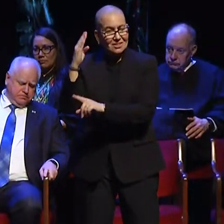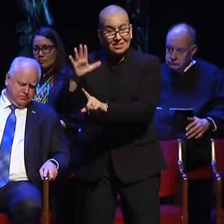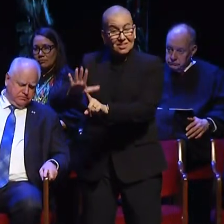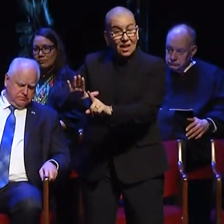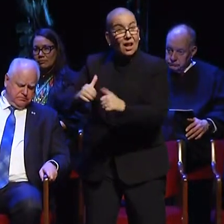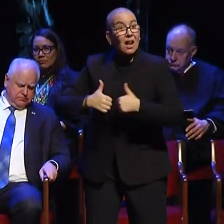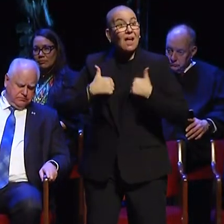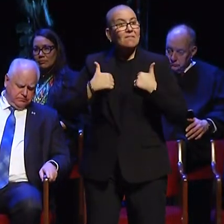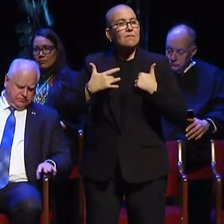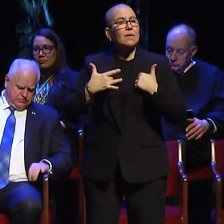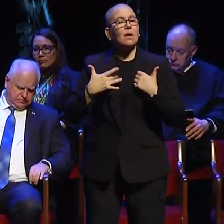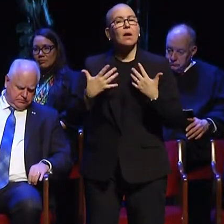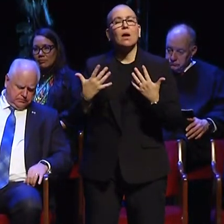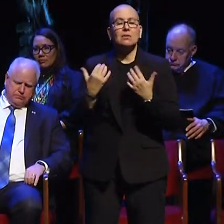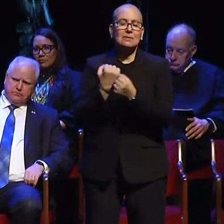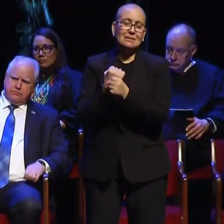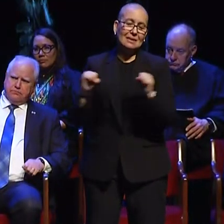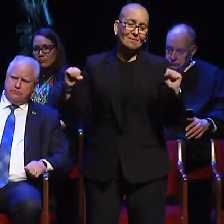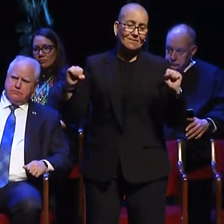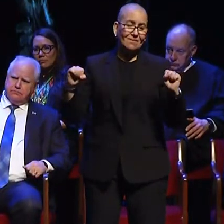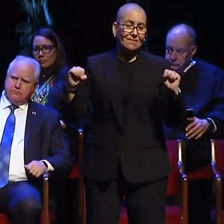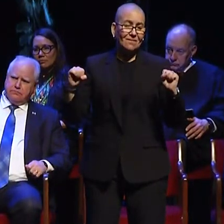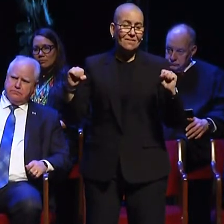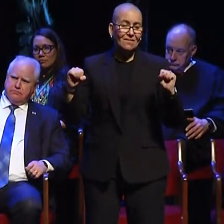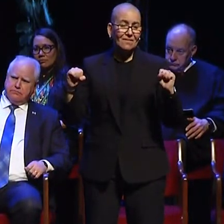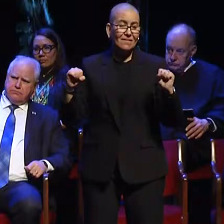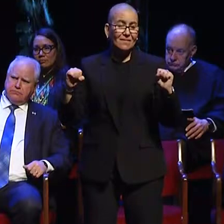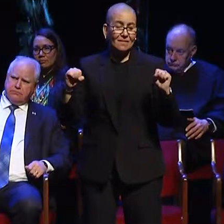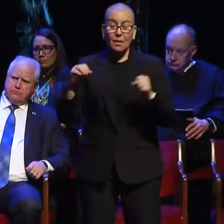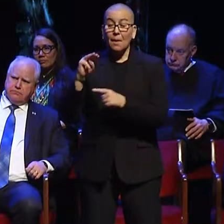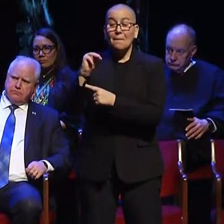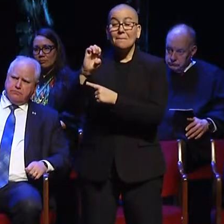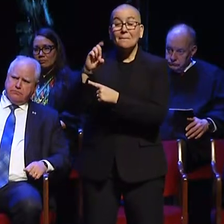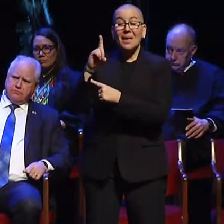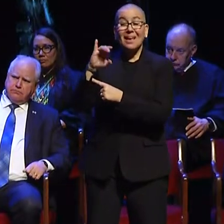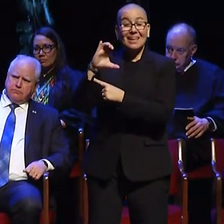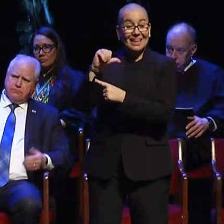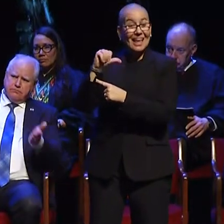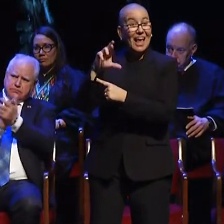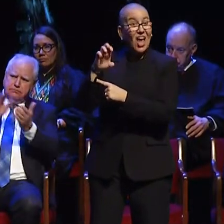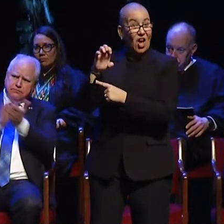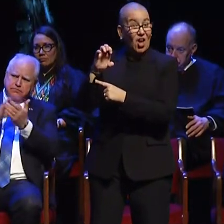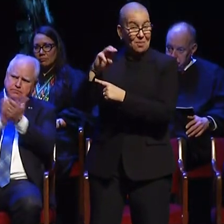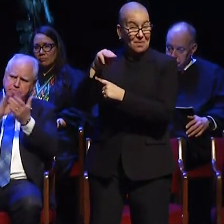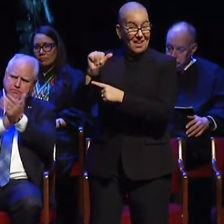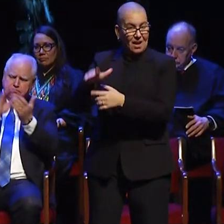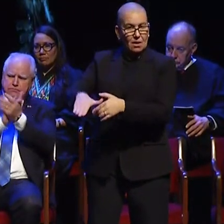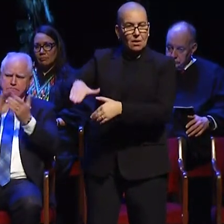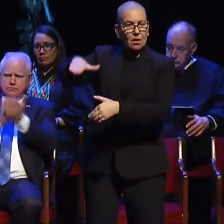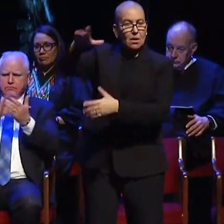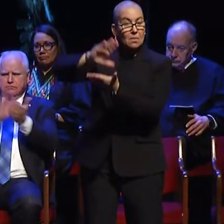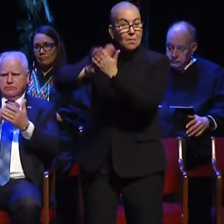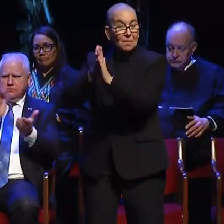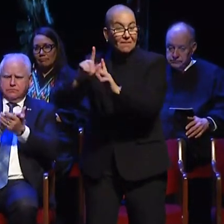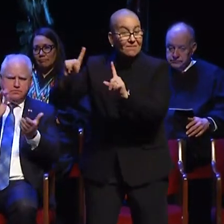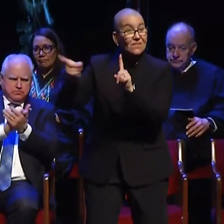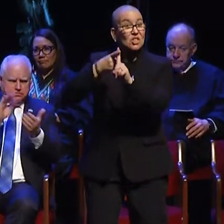grow up and become the first Native American to hold statewide office in Minnesota.